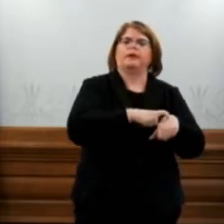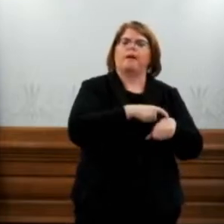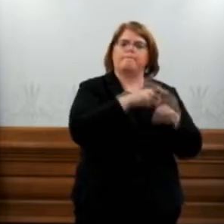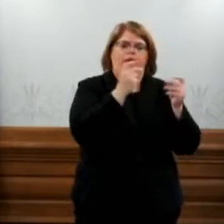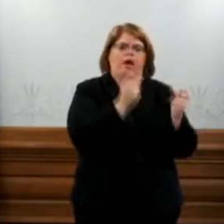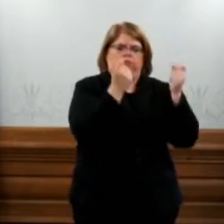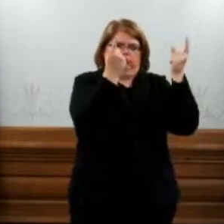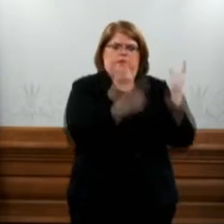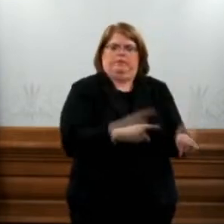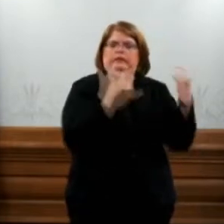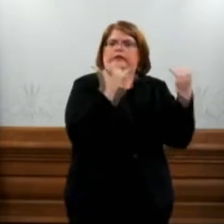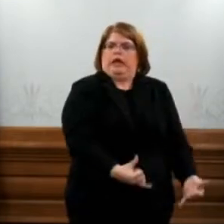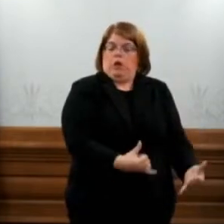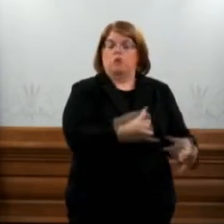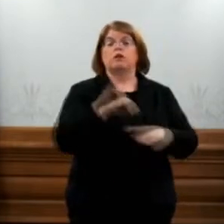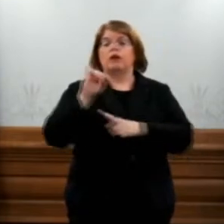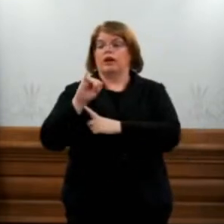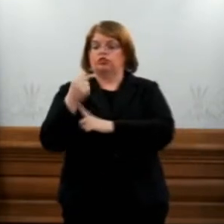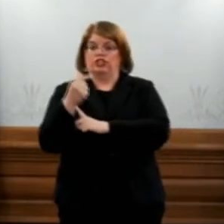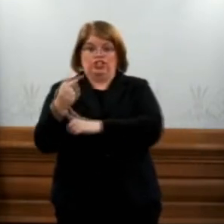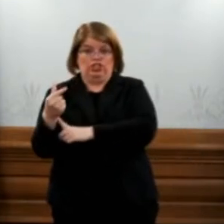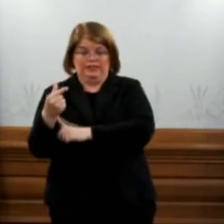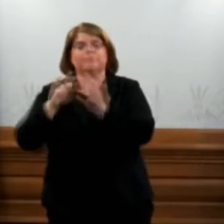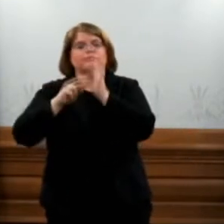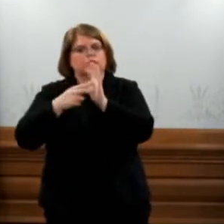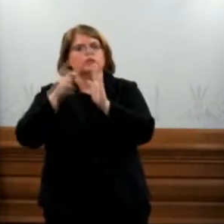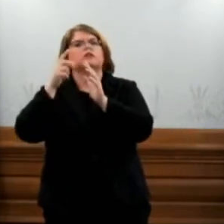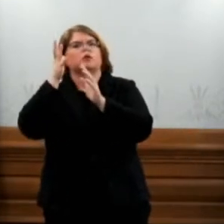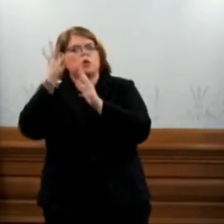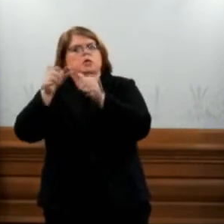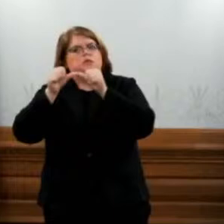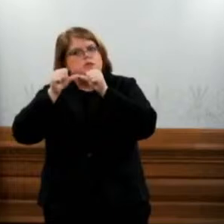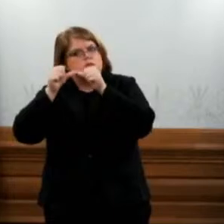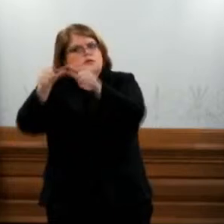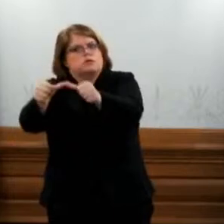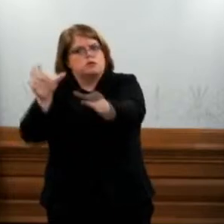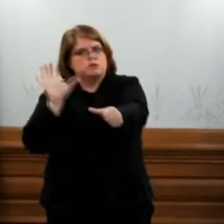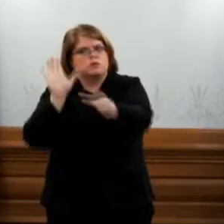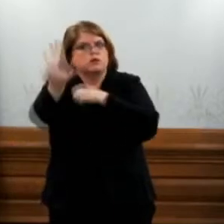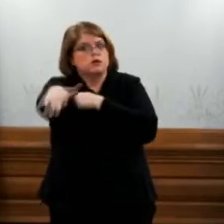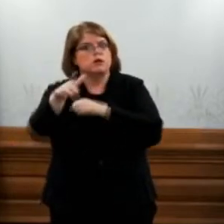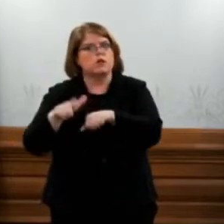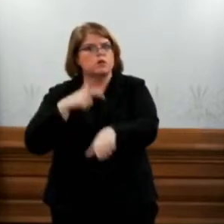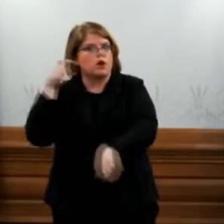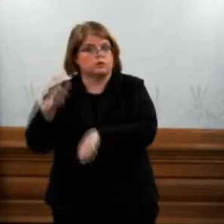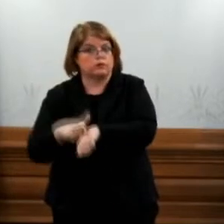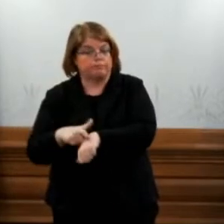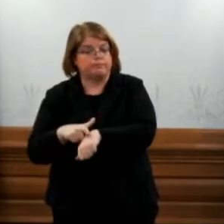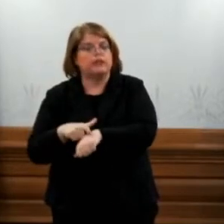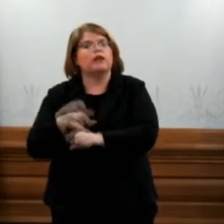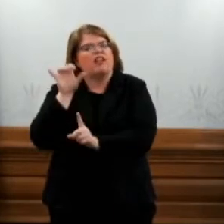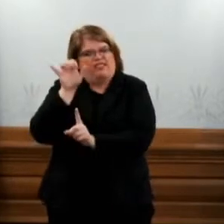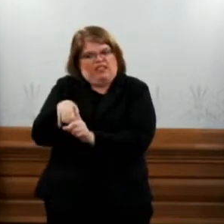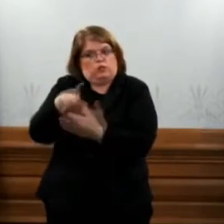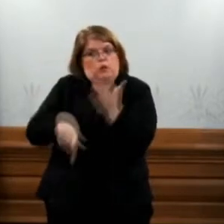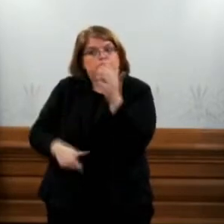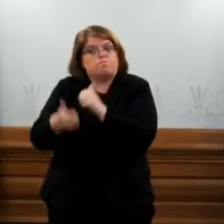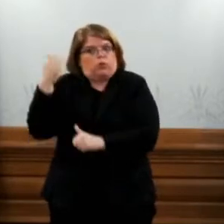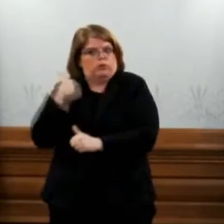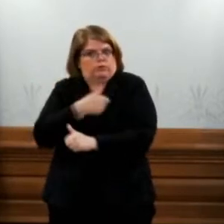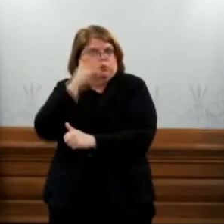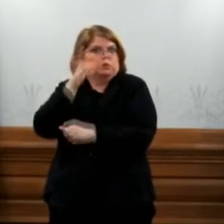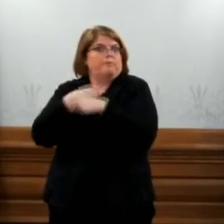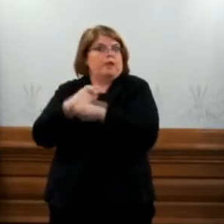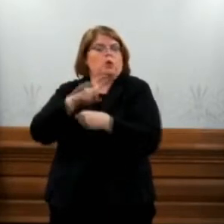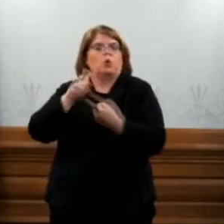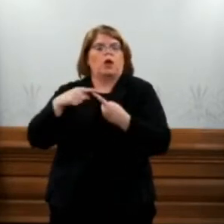antibody, whereas the IgG is the long-term antibody. And that is what most of us produce when we see infections